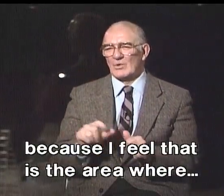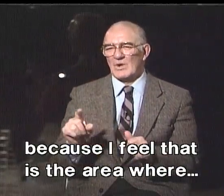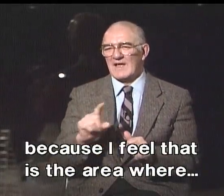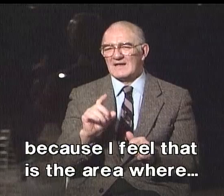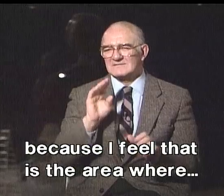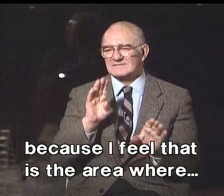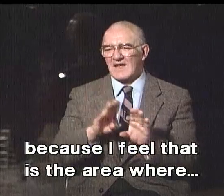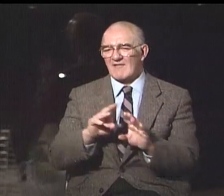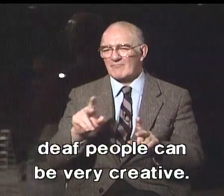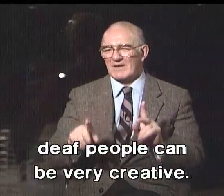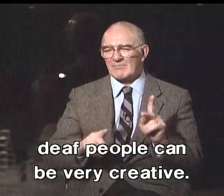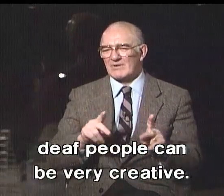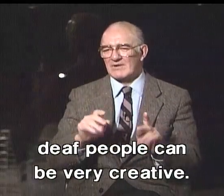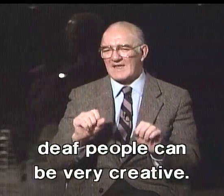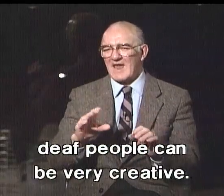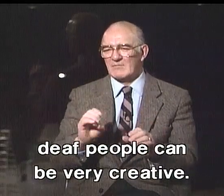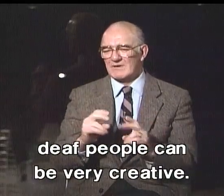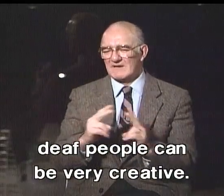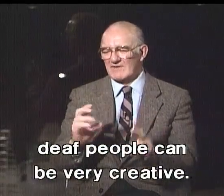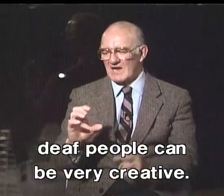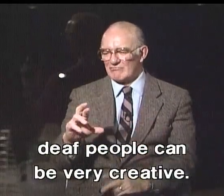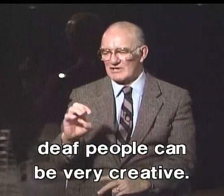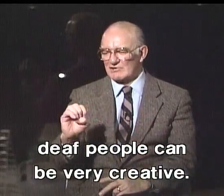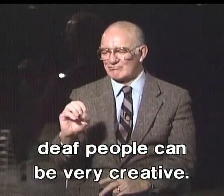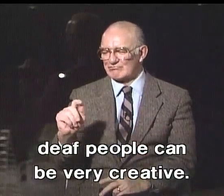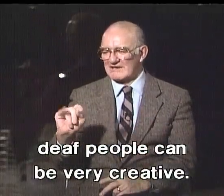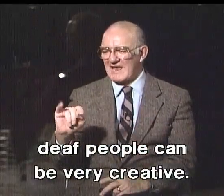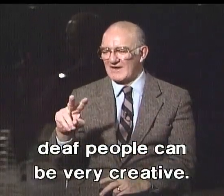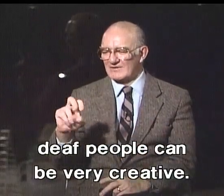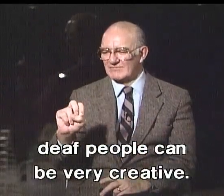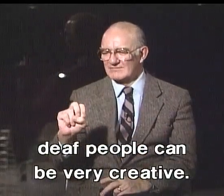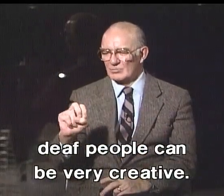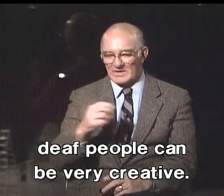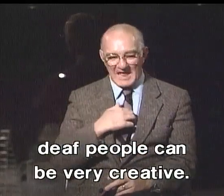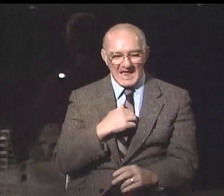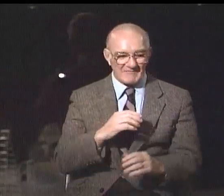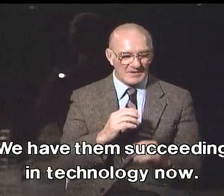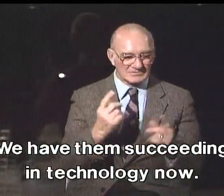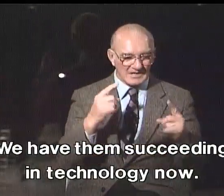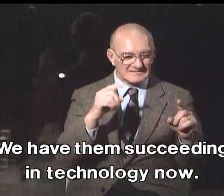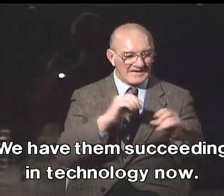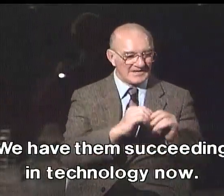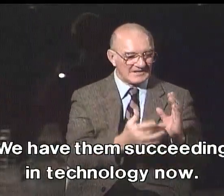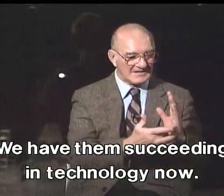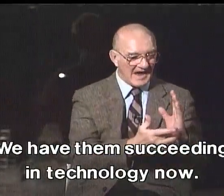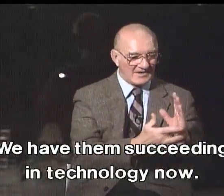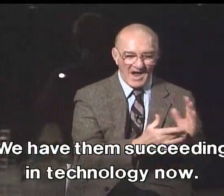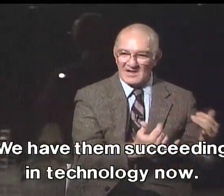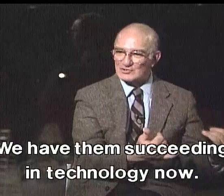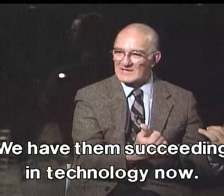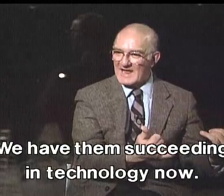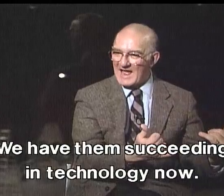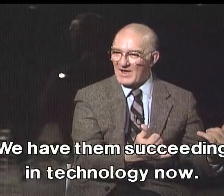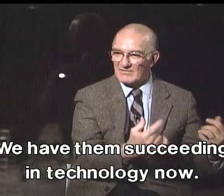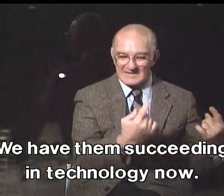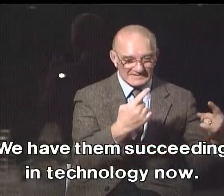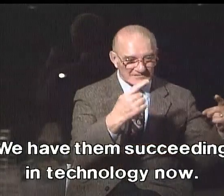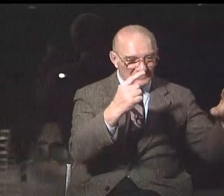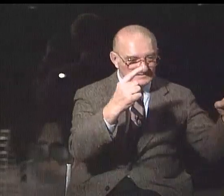where deaf people can be very creative. We have them succeed in technology now. They're